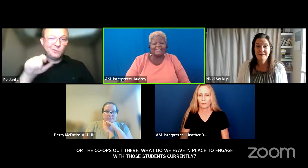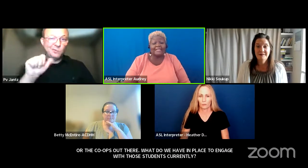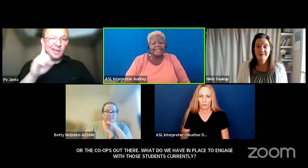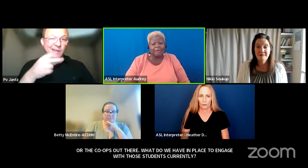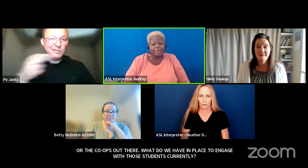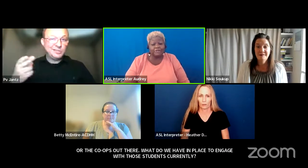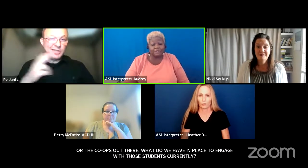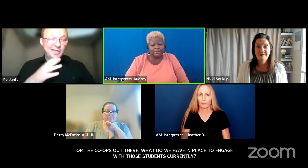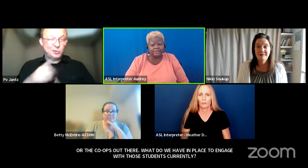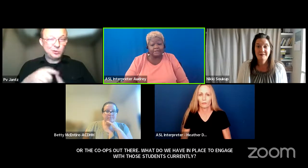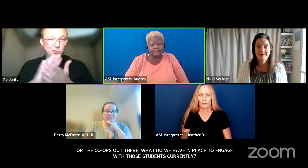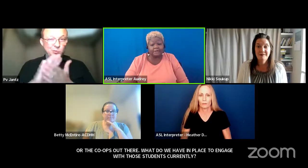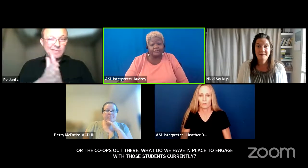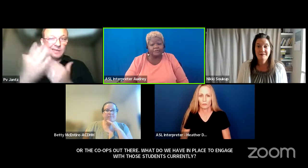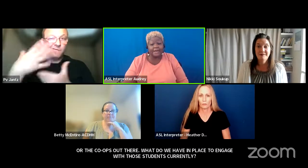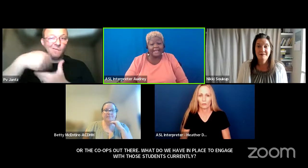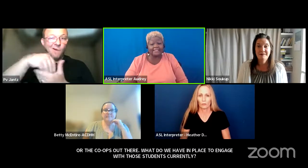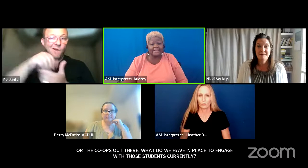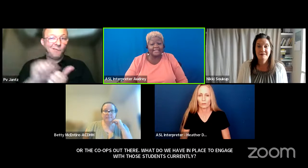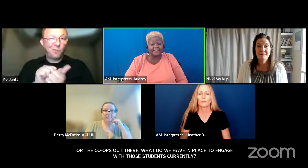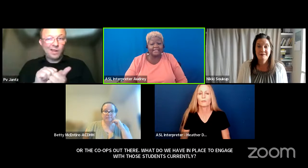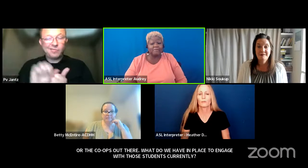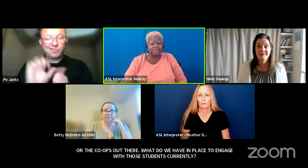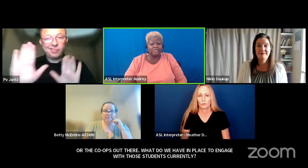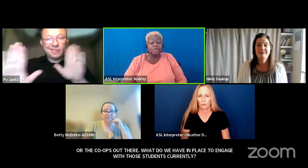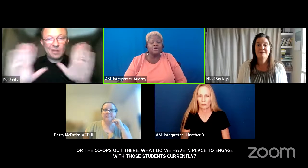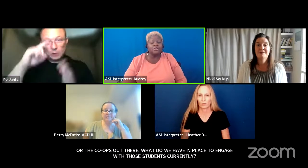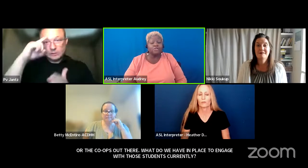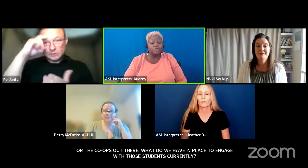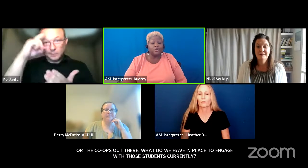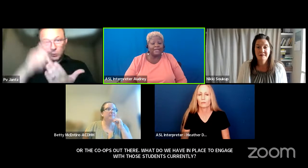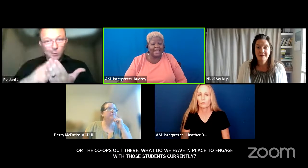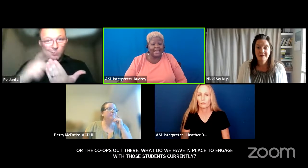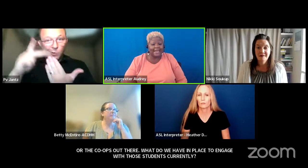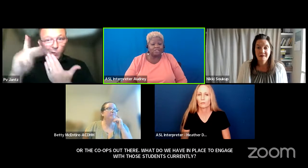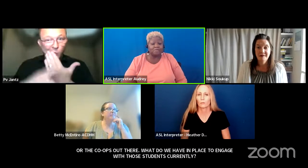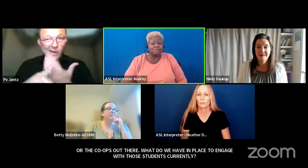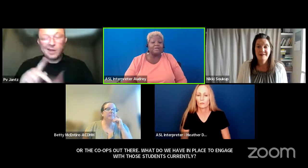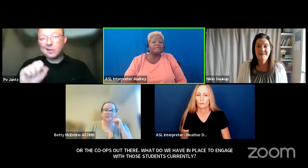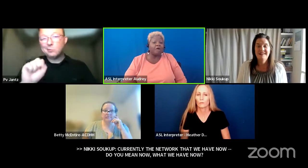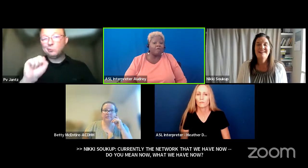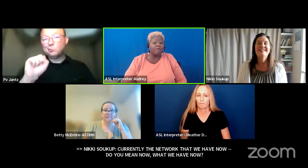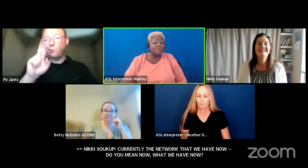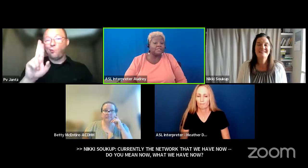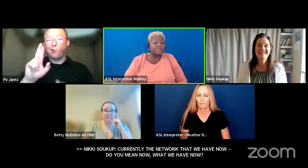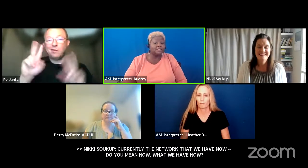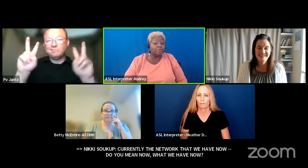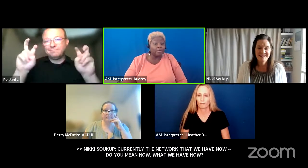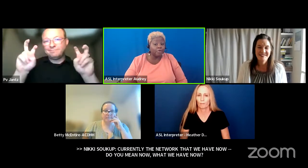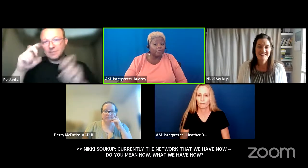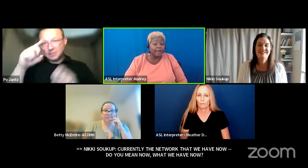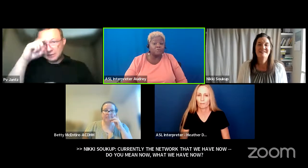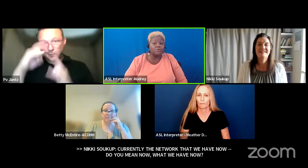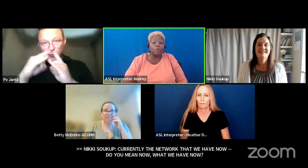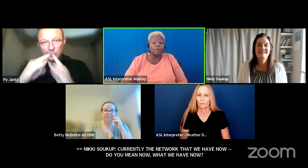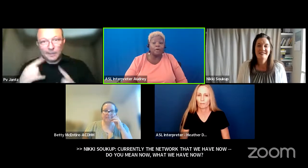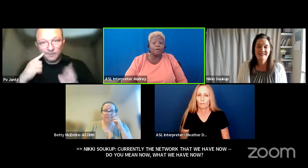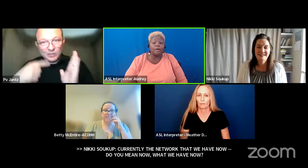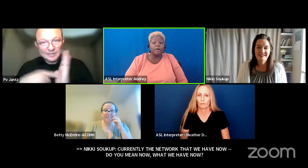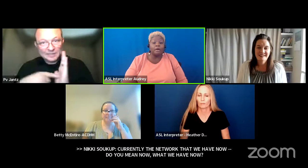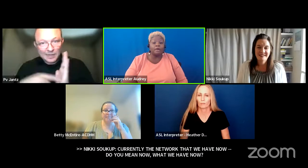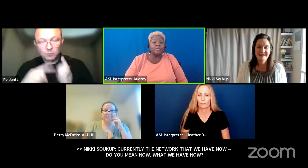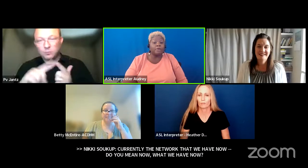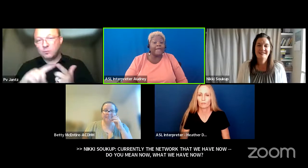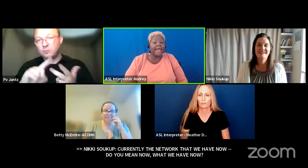PD is asking any opportunities for ACDHH, the commission, to engage and be involved with, say, summer programs